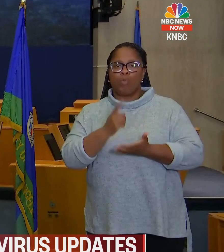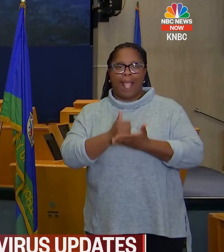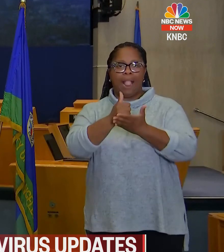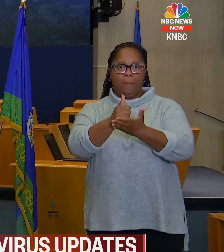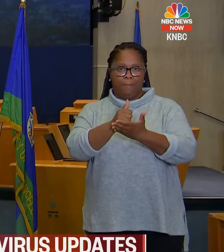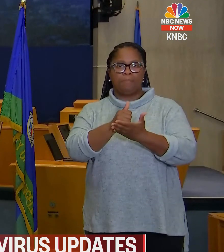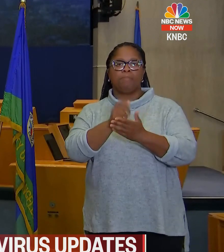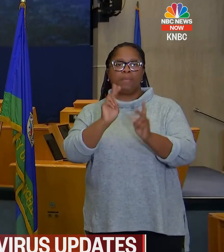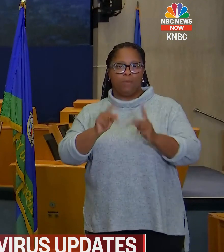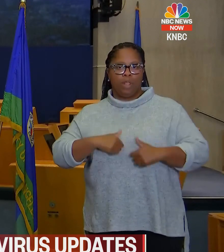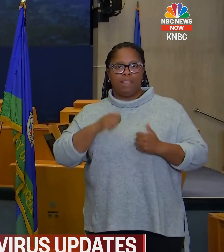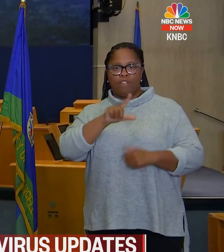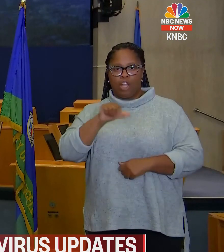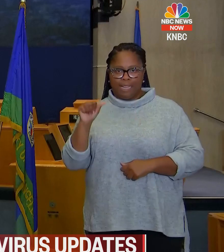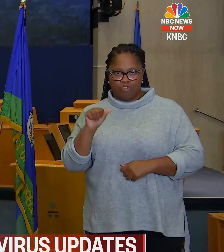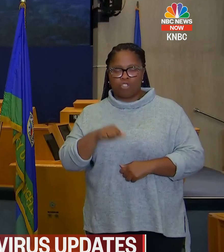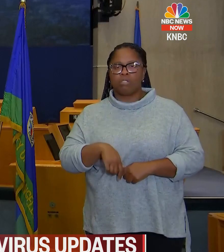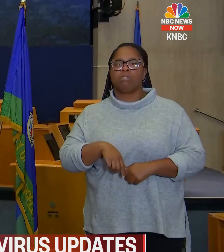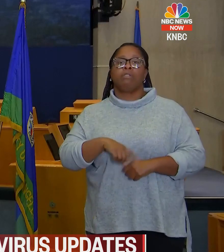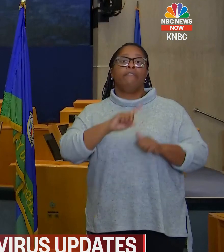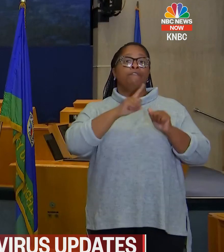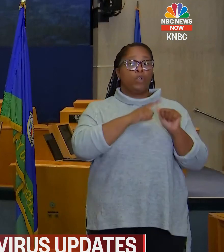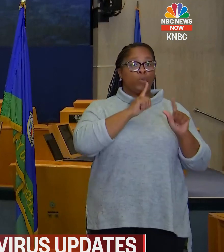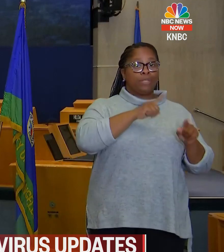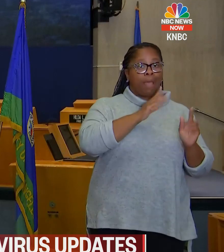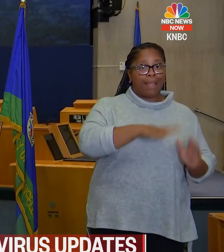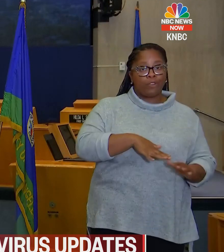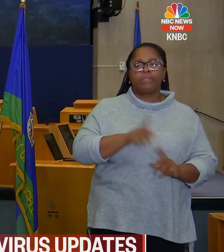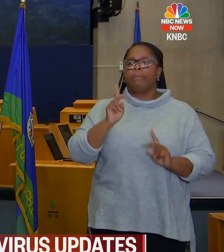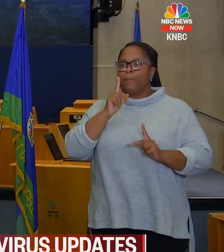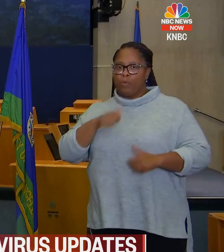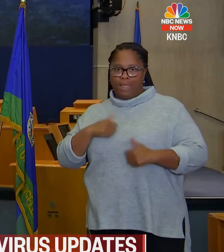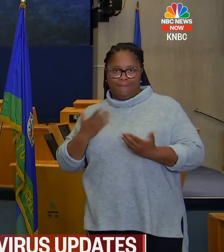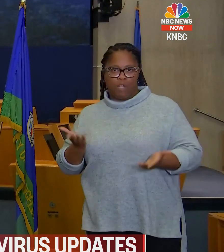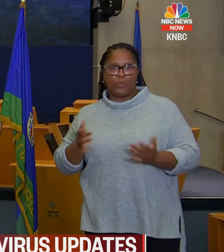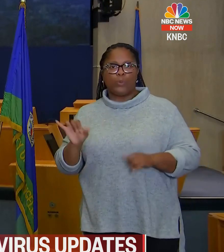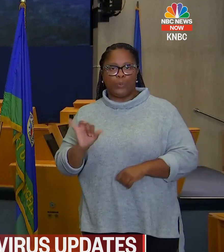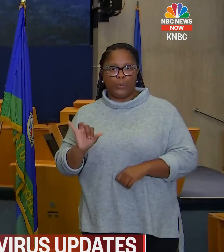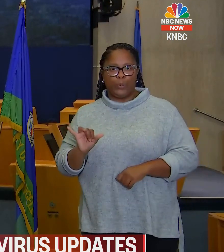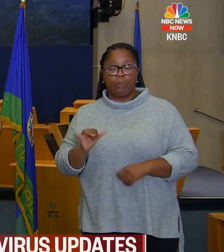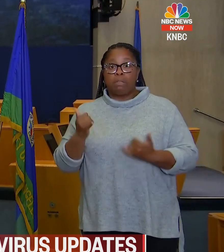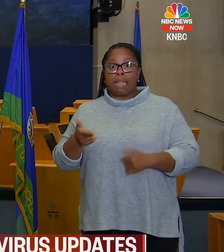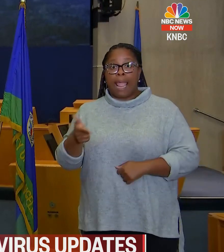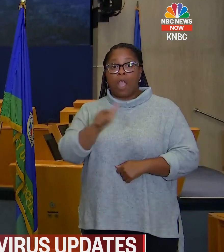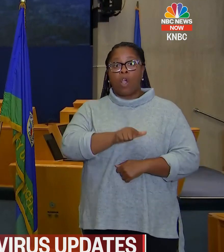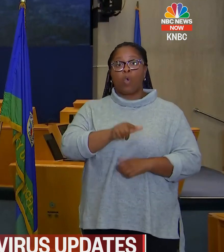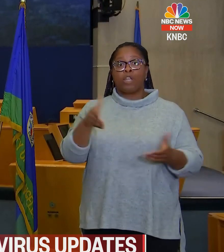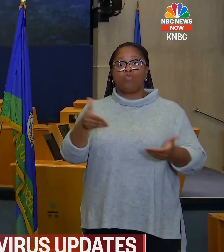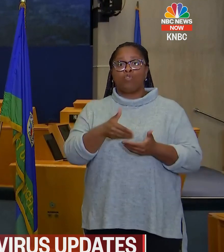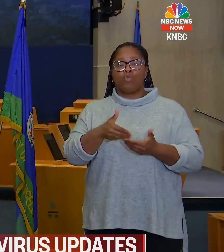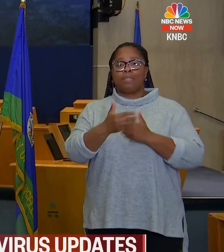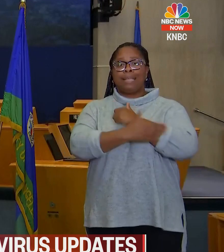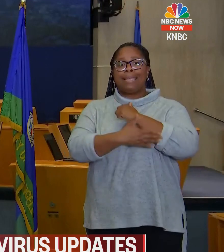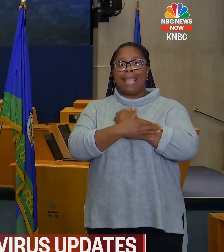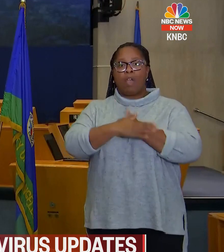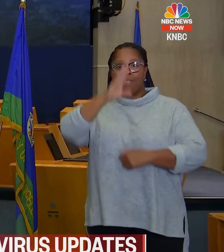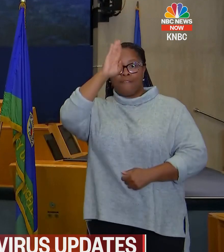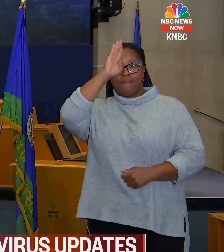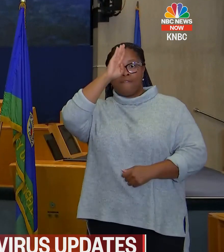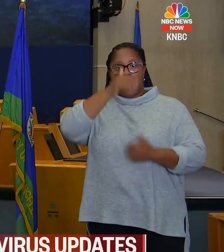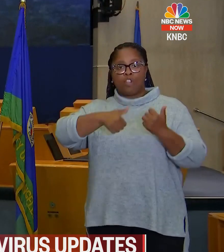Angelenos, first responders, and residents alike. Thank you so much. I'd like to introduce County Fire Chief